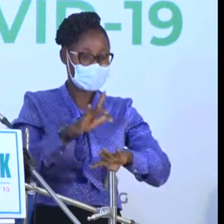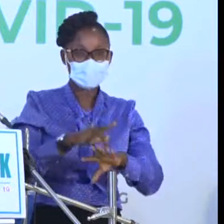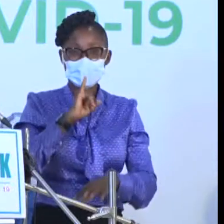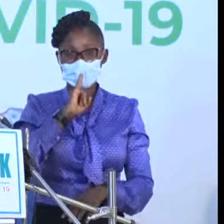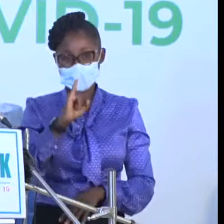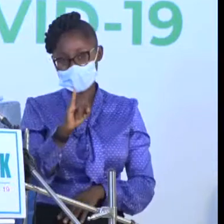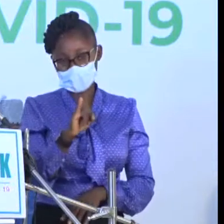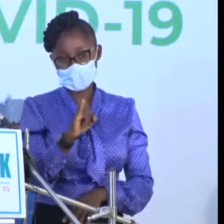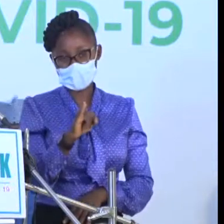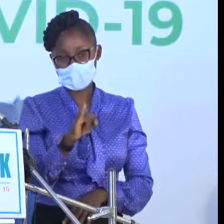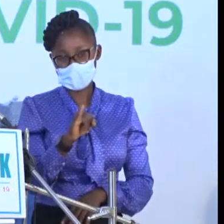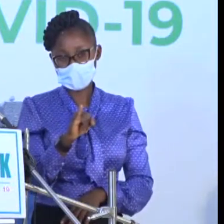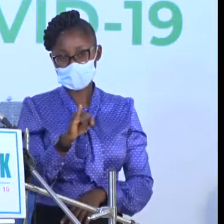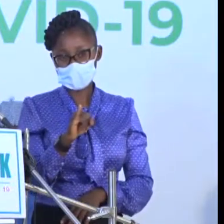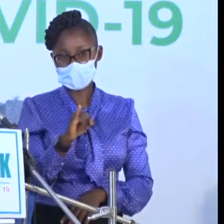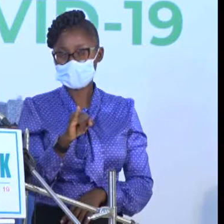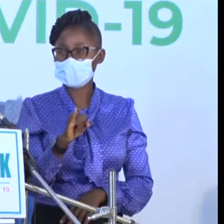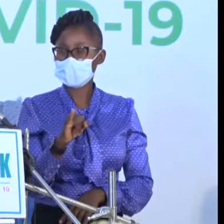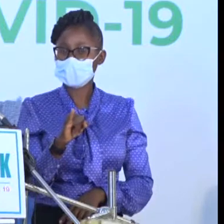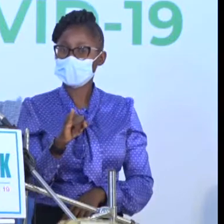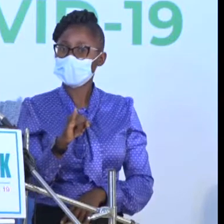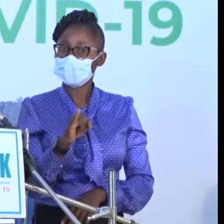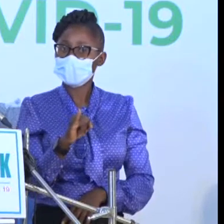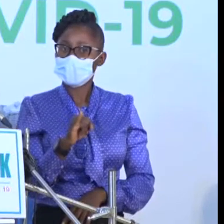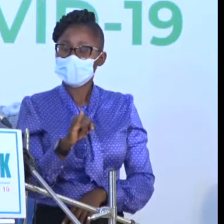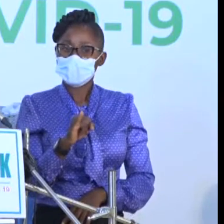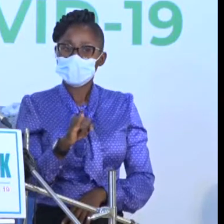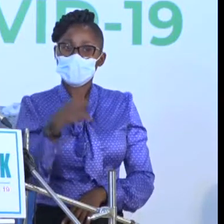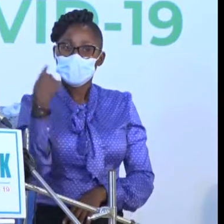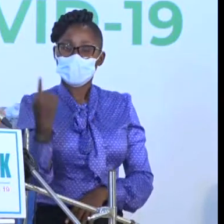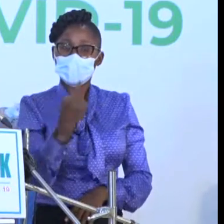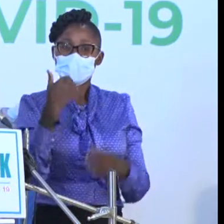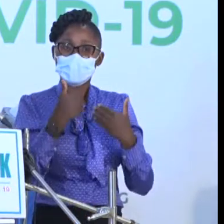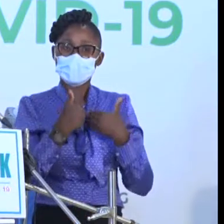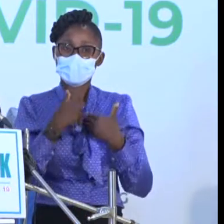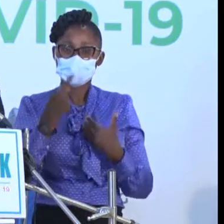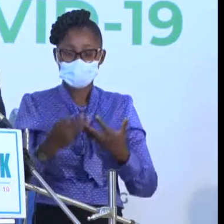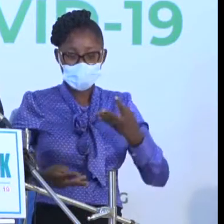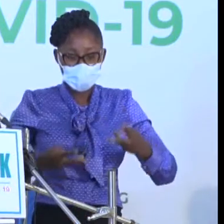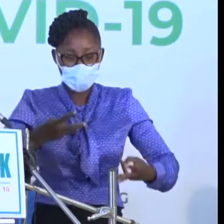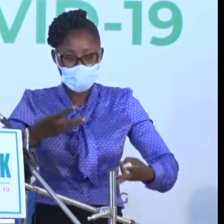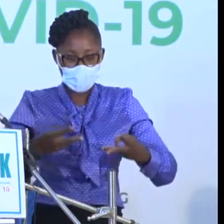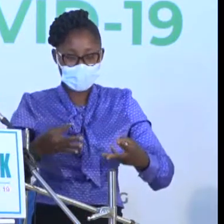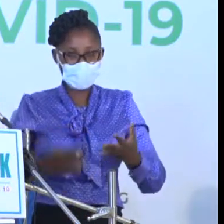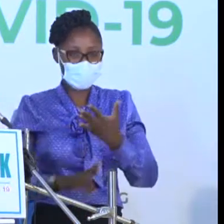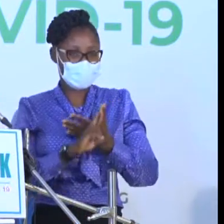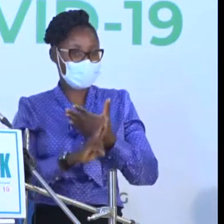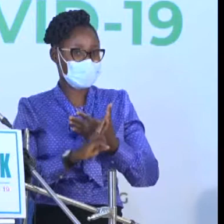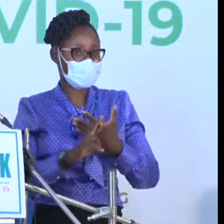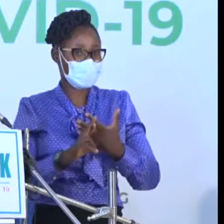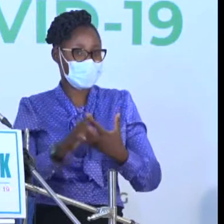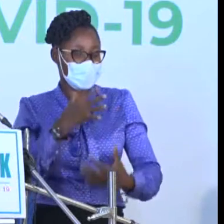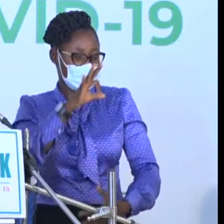is it's never as simple as it imagines. You always have to weigh the risk versus the